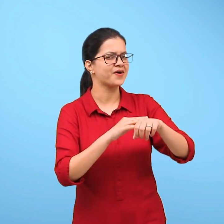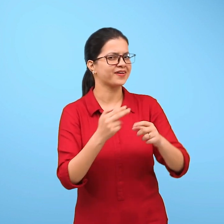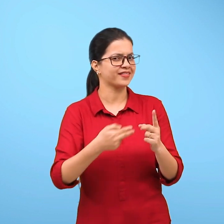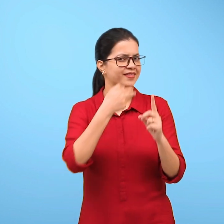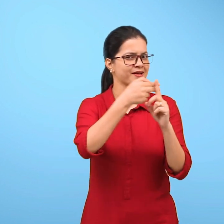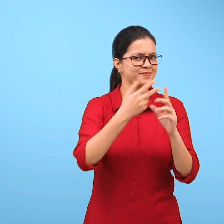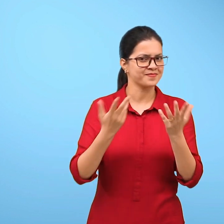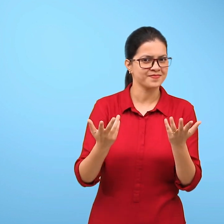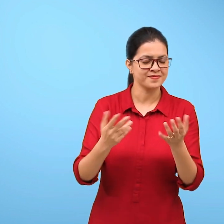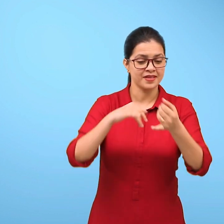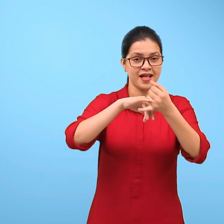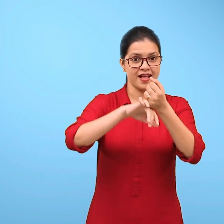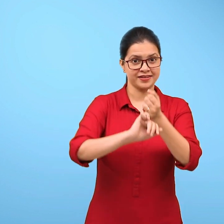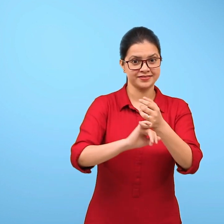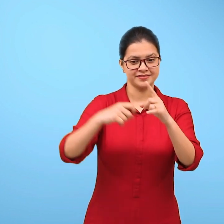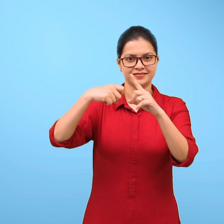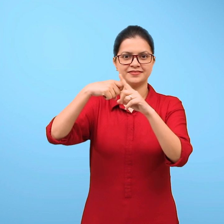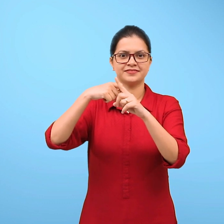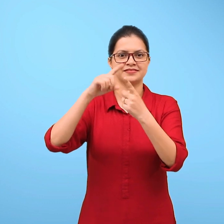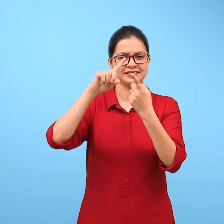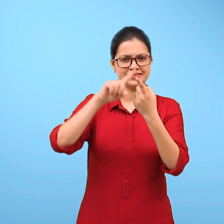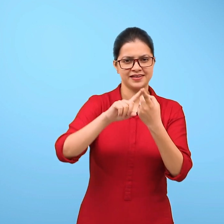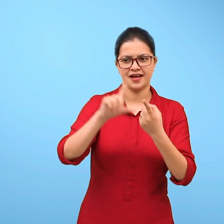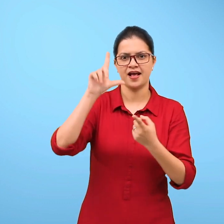This framework is called the skeleton.